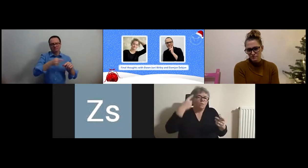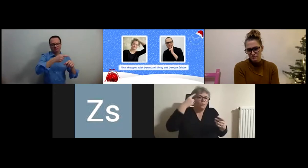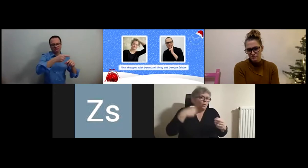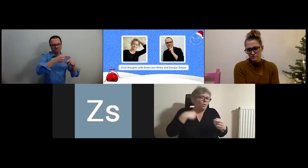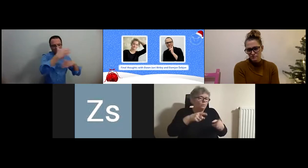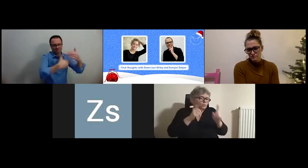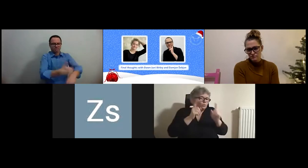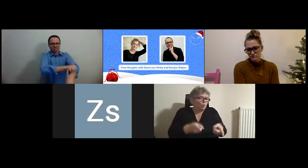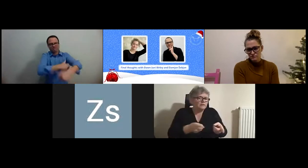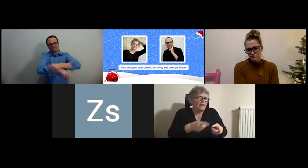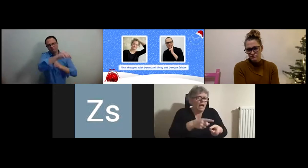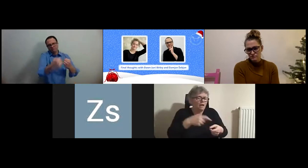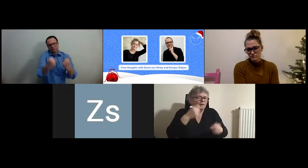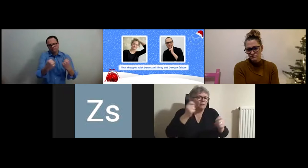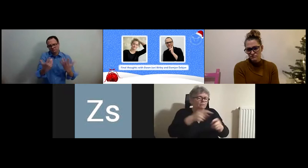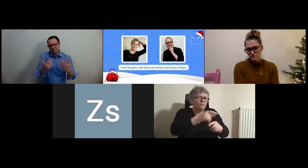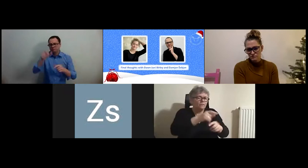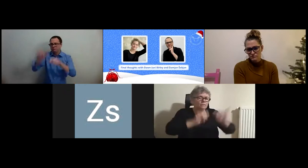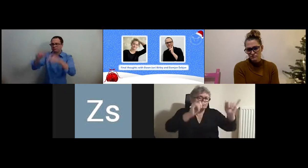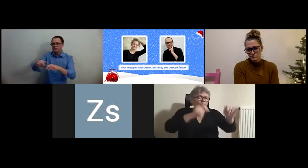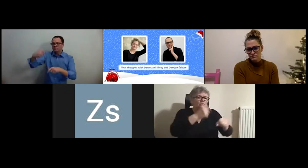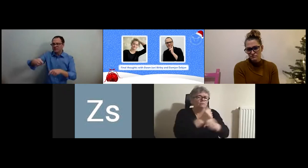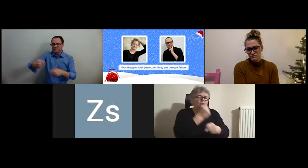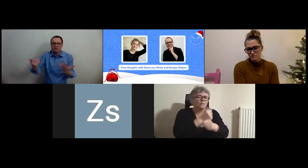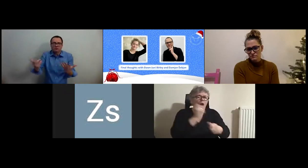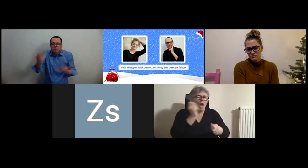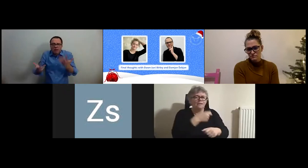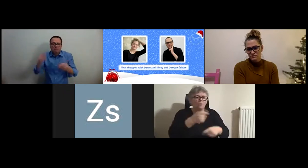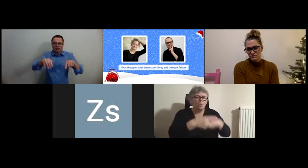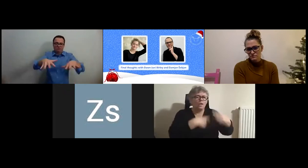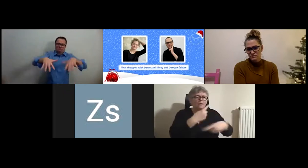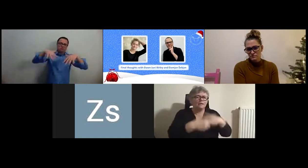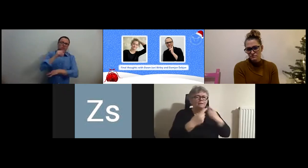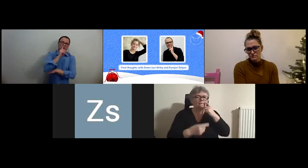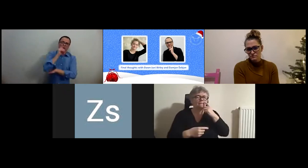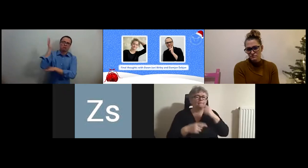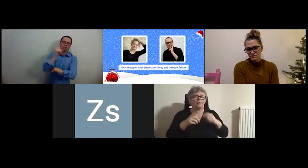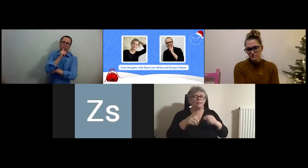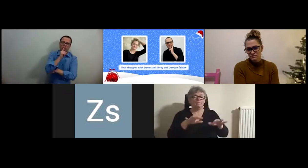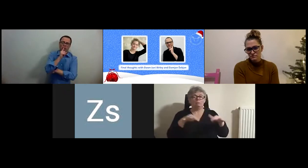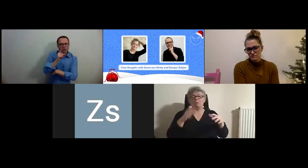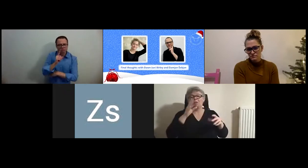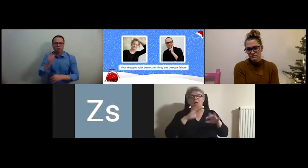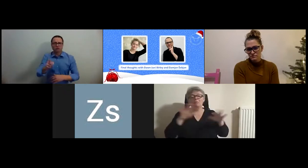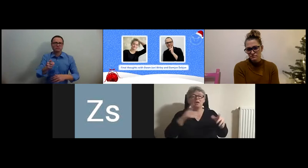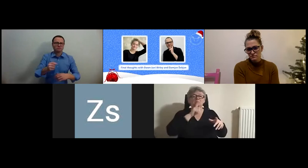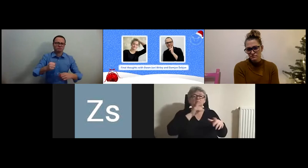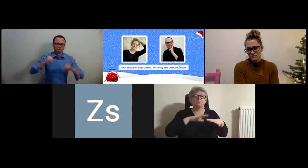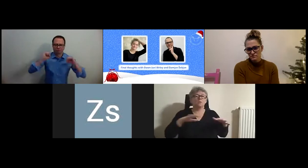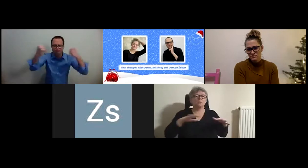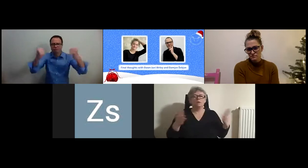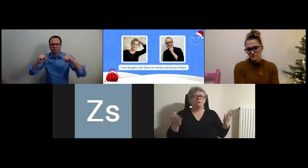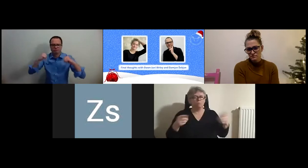exchange experiences about how to lobby for better access to interpreter services,